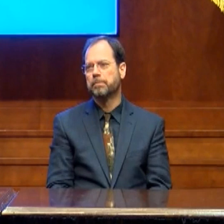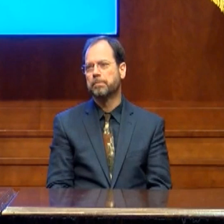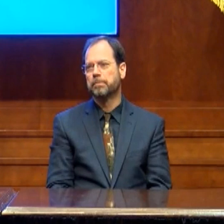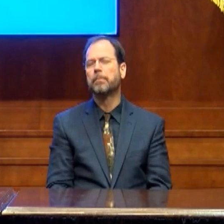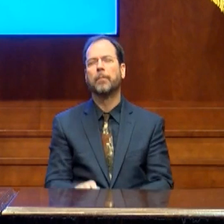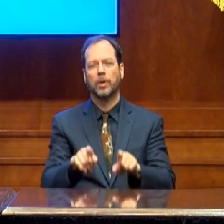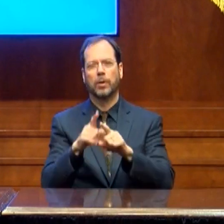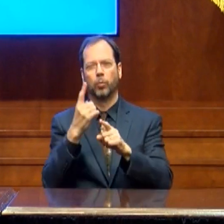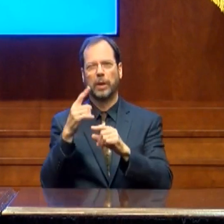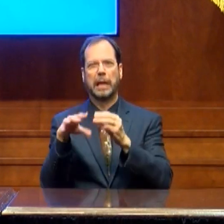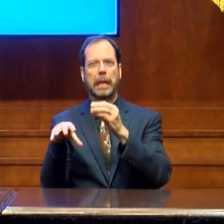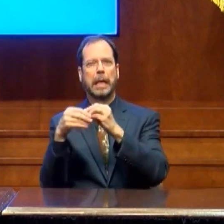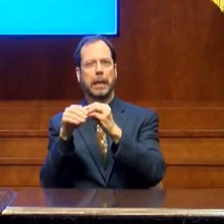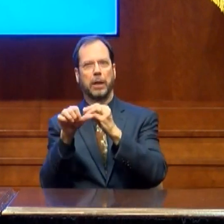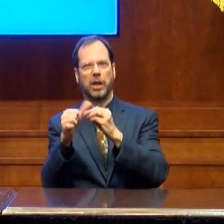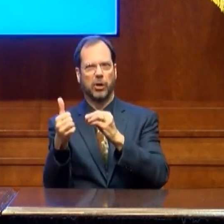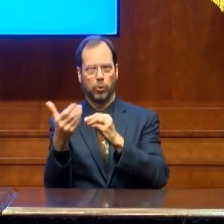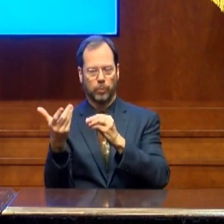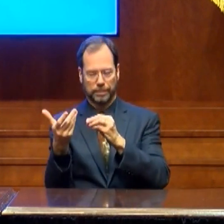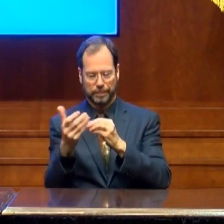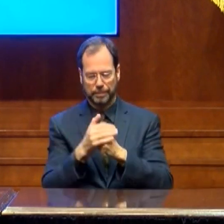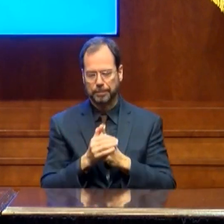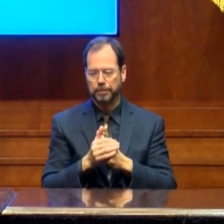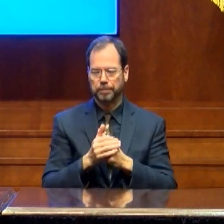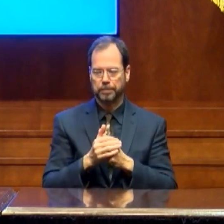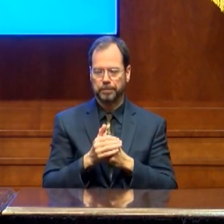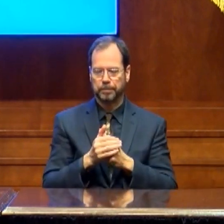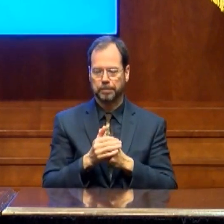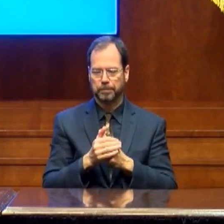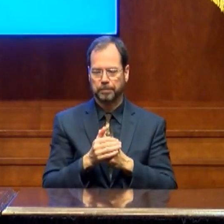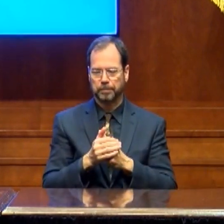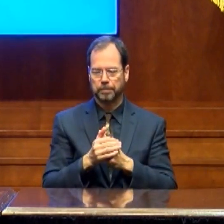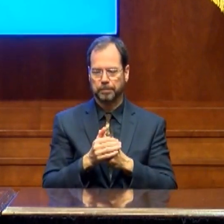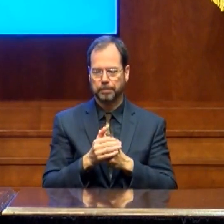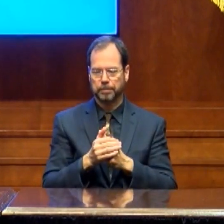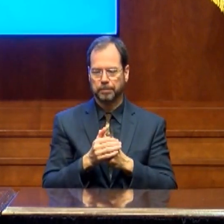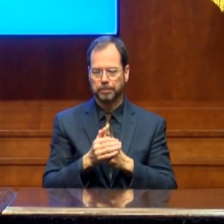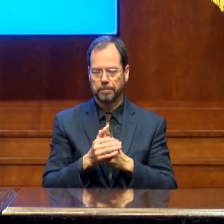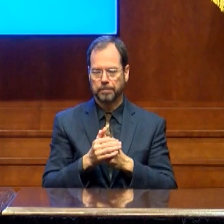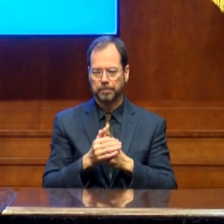And let me just add this, and that is